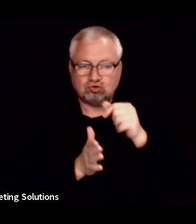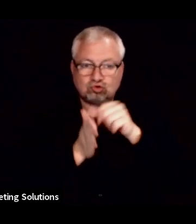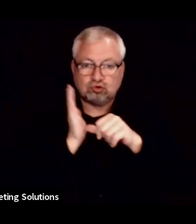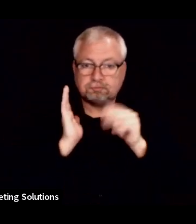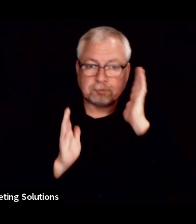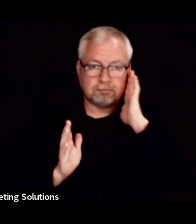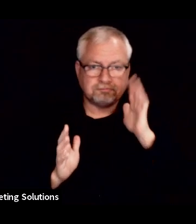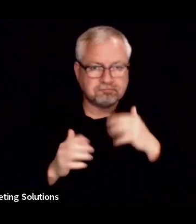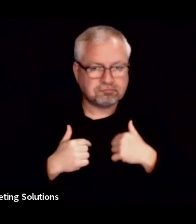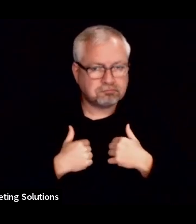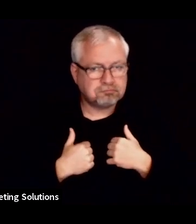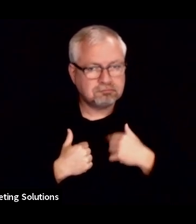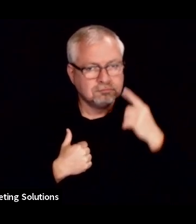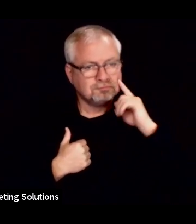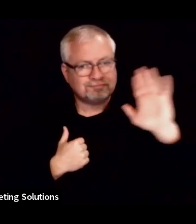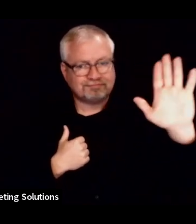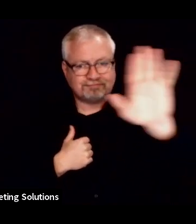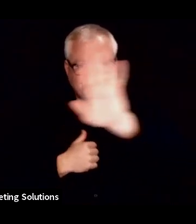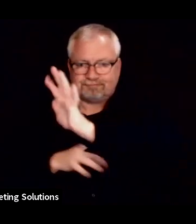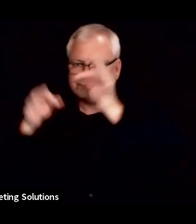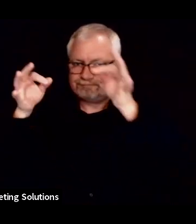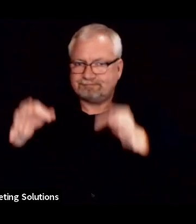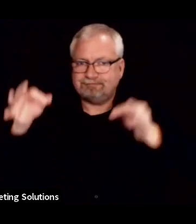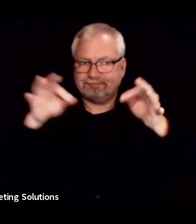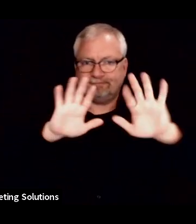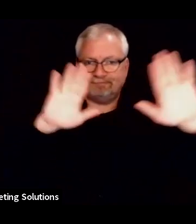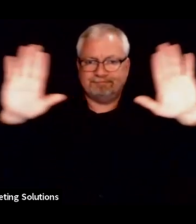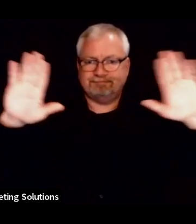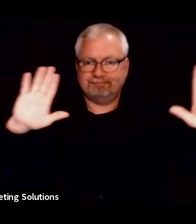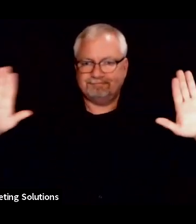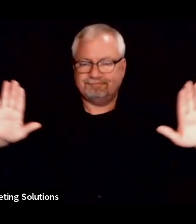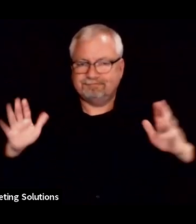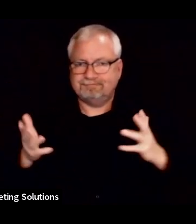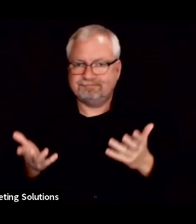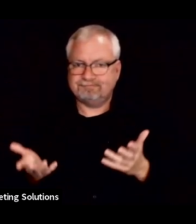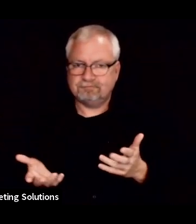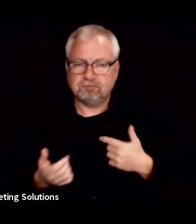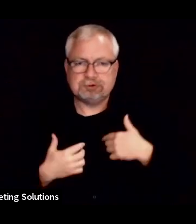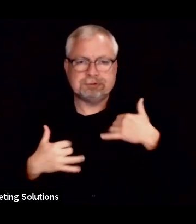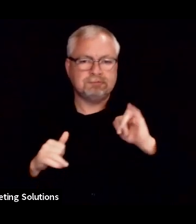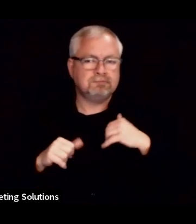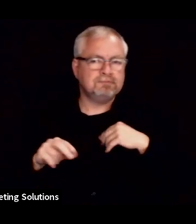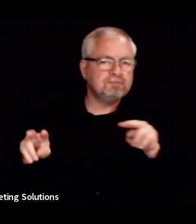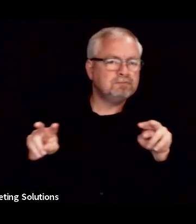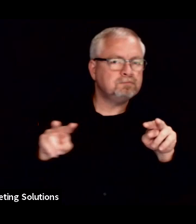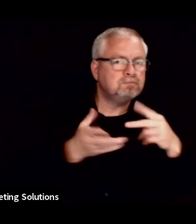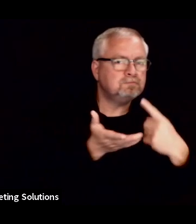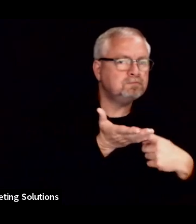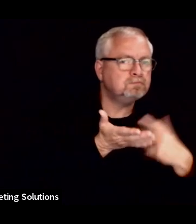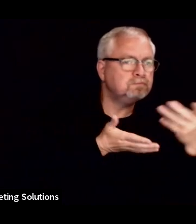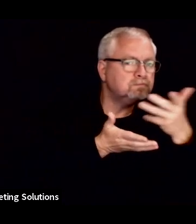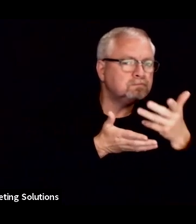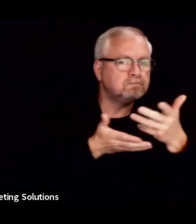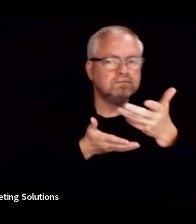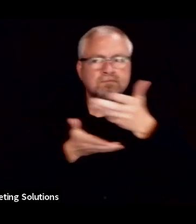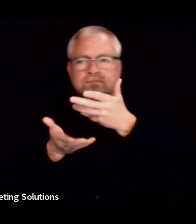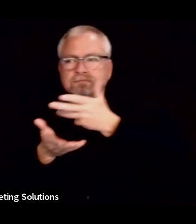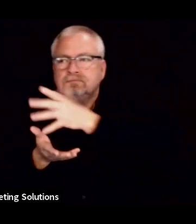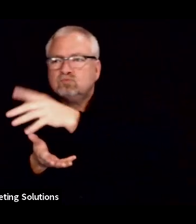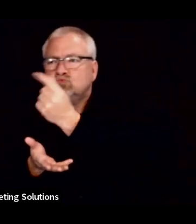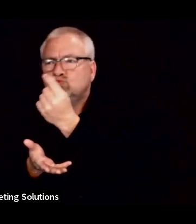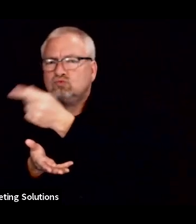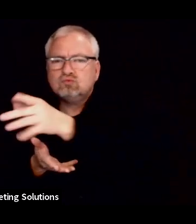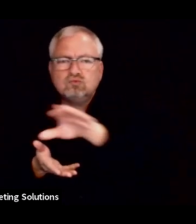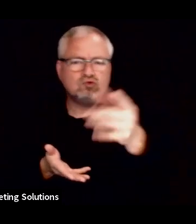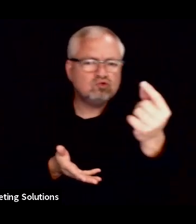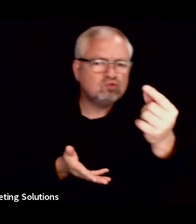decision. Certainly they were in consultation with each other through the statewide healthcare